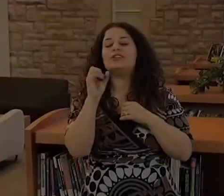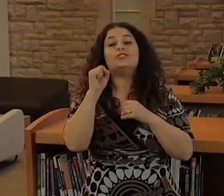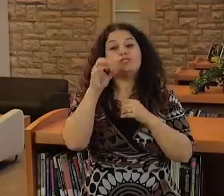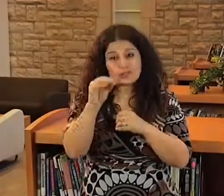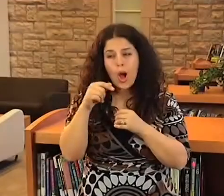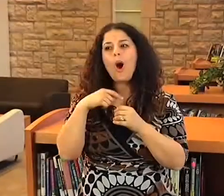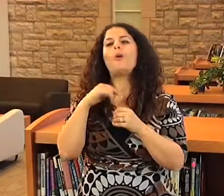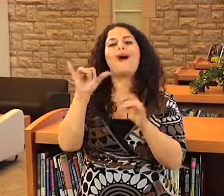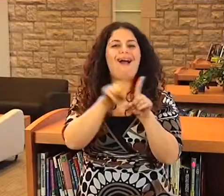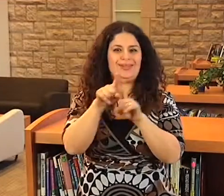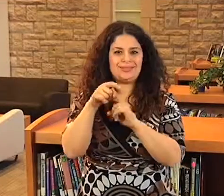Okay.